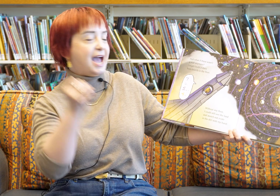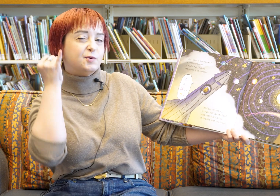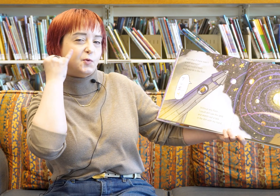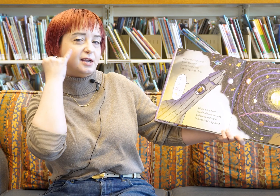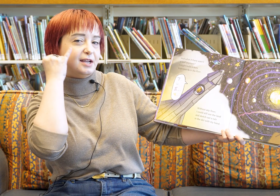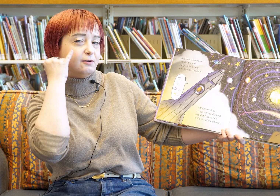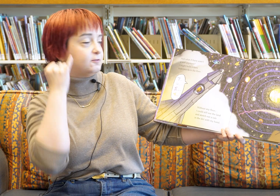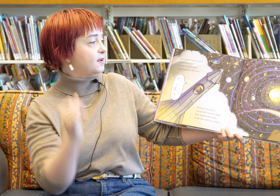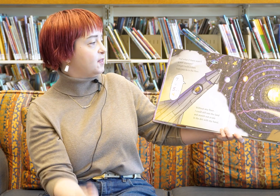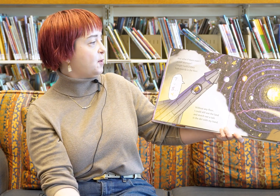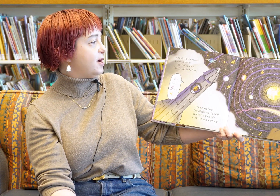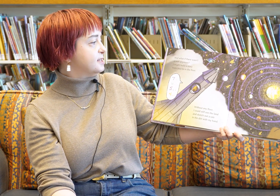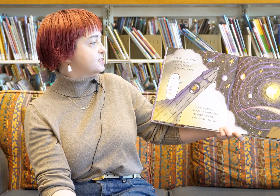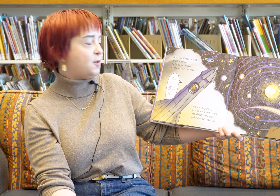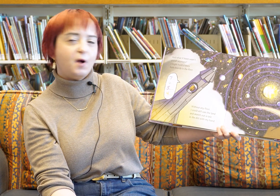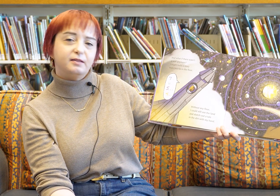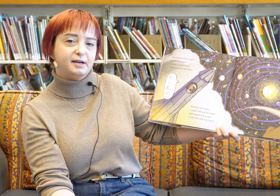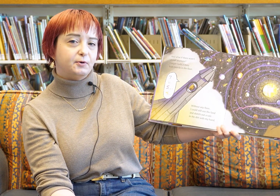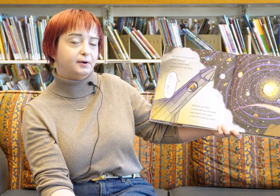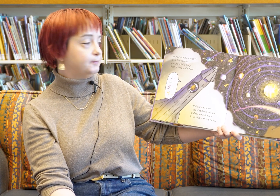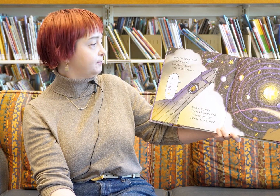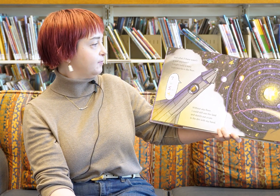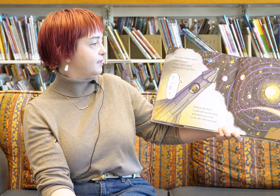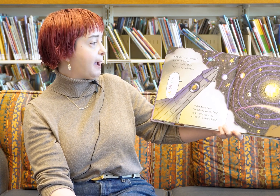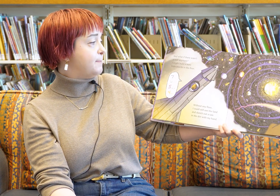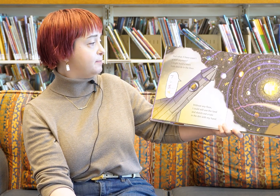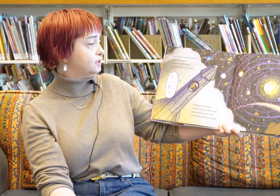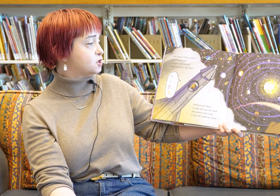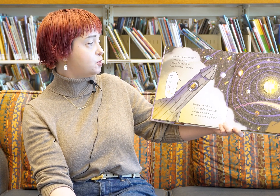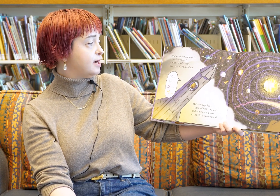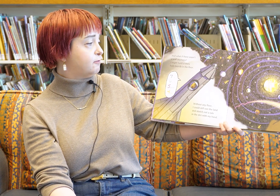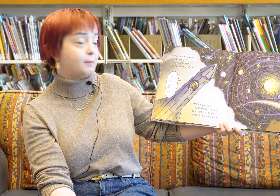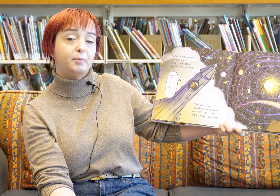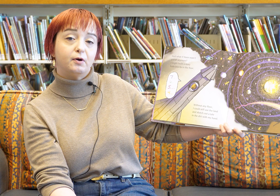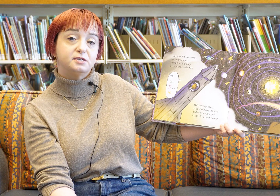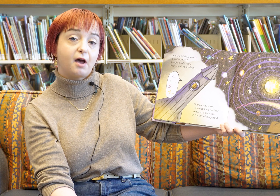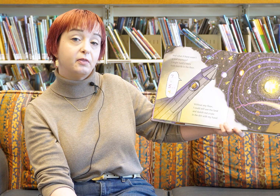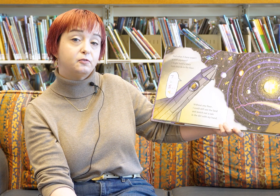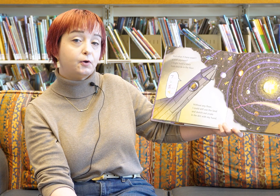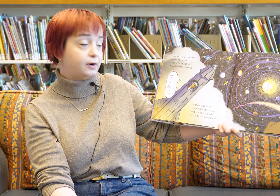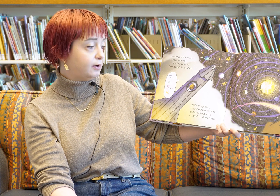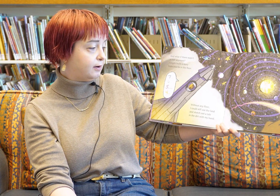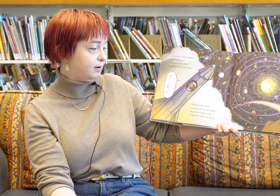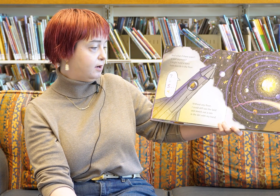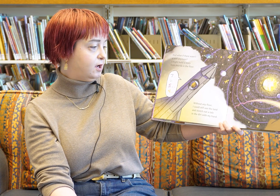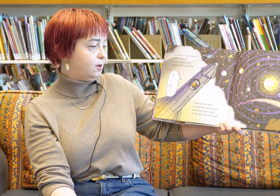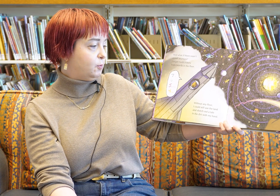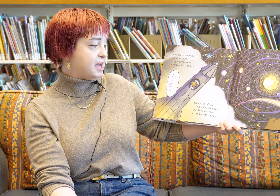And what if there wasn't a wall anymore? I might build a story from boards on the floor. Without